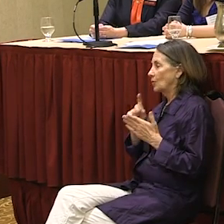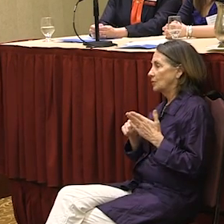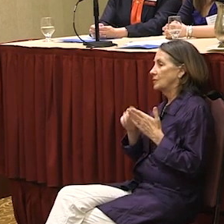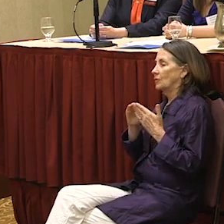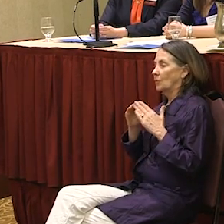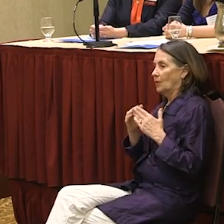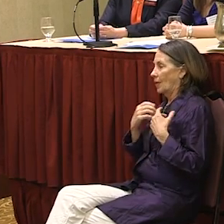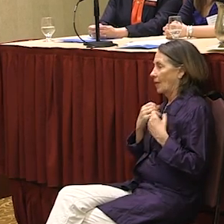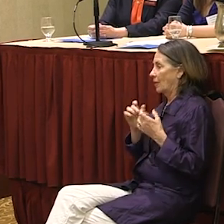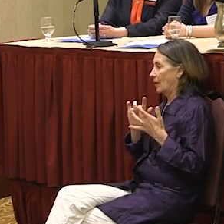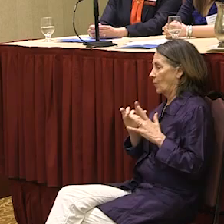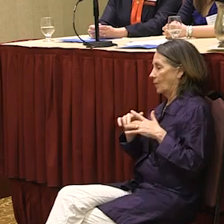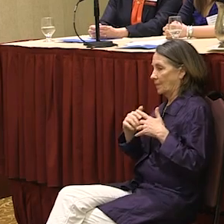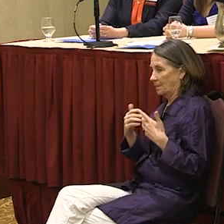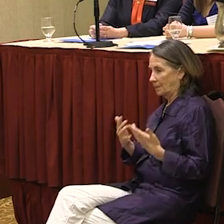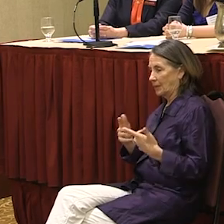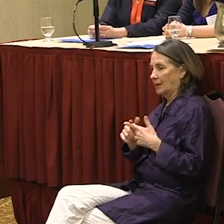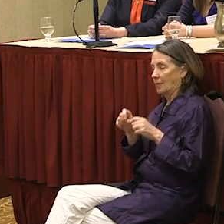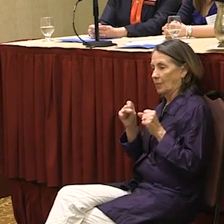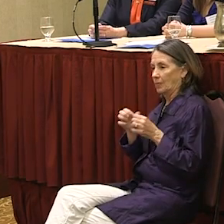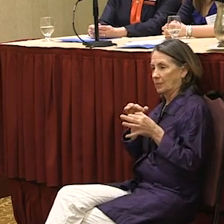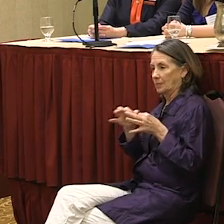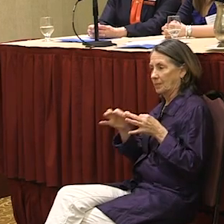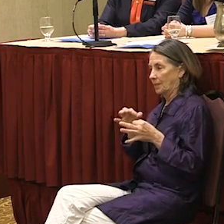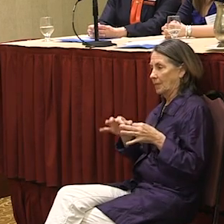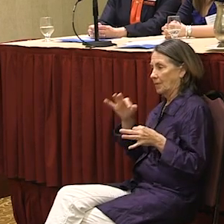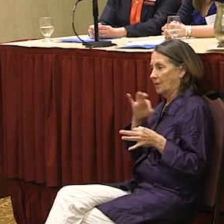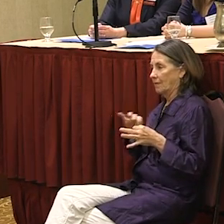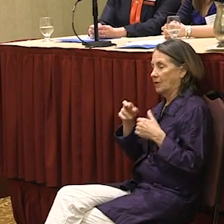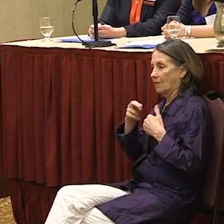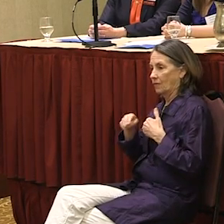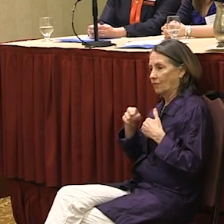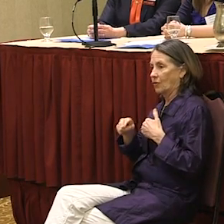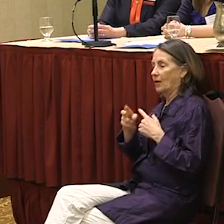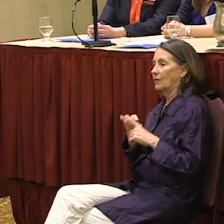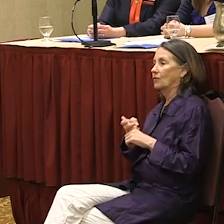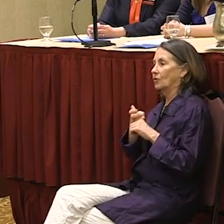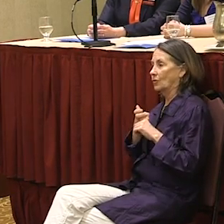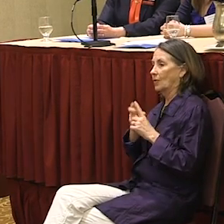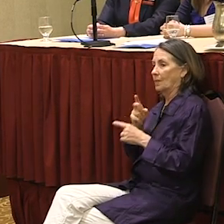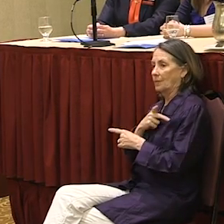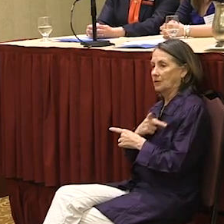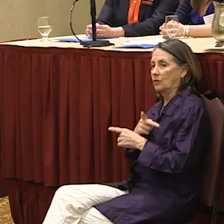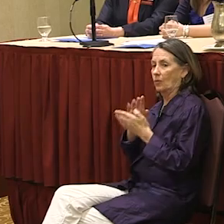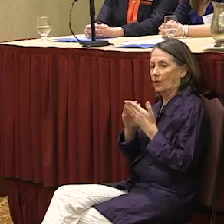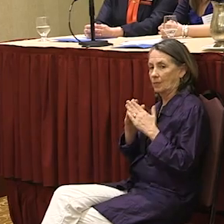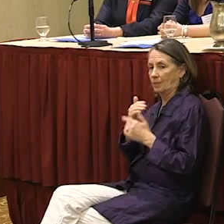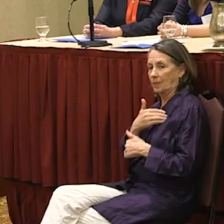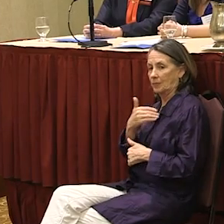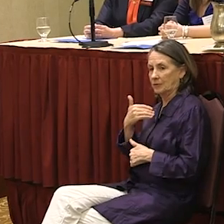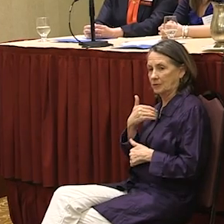is, be able to describe the benefit of referring and recruiting patient or community members to community